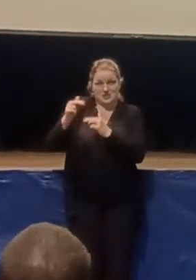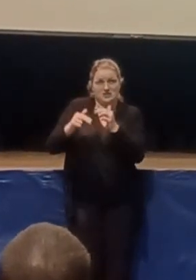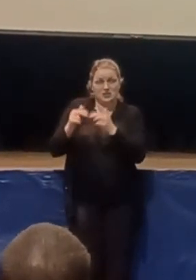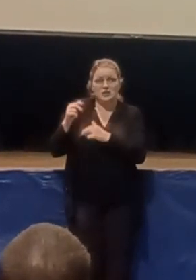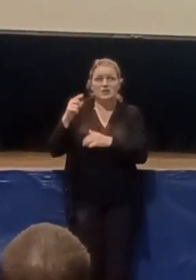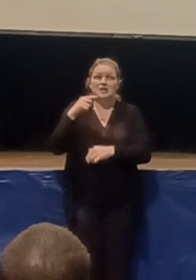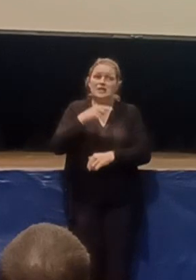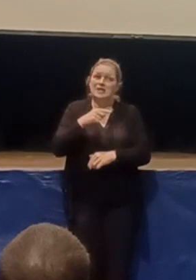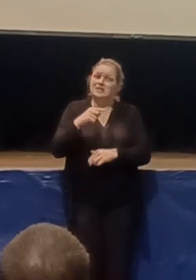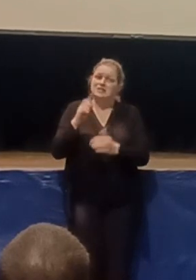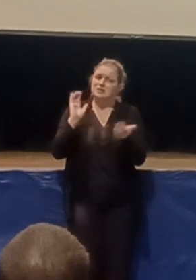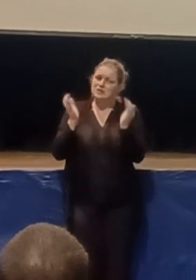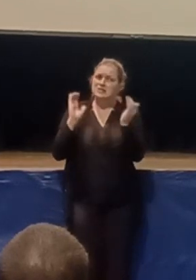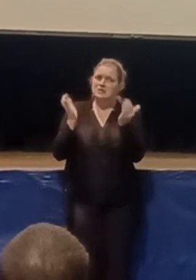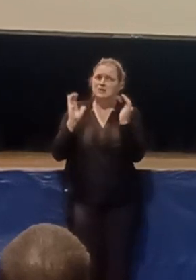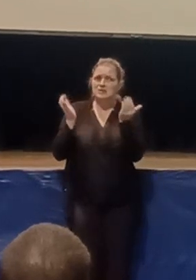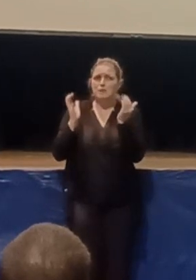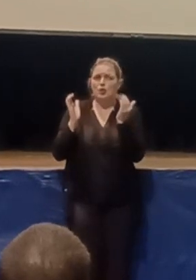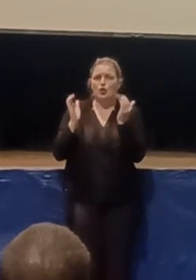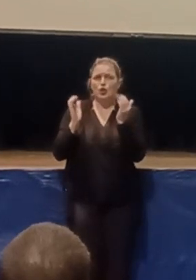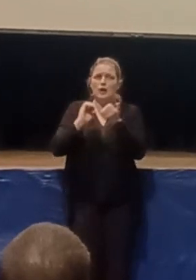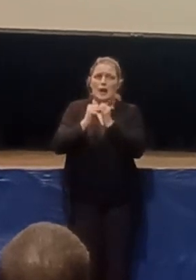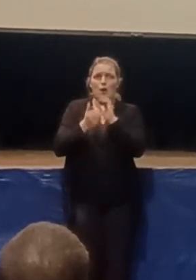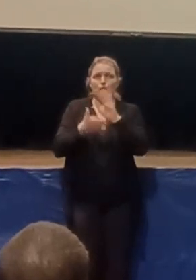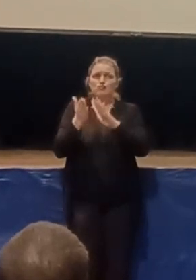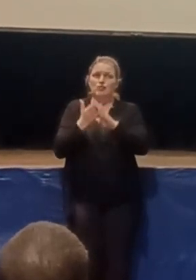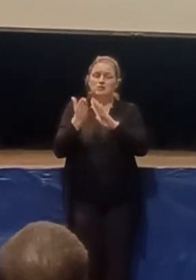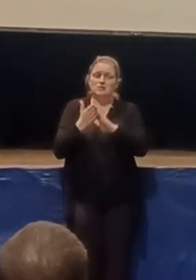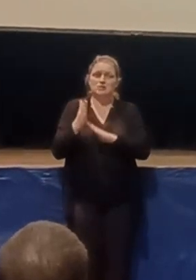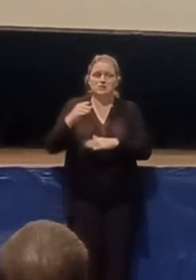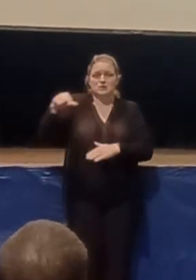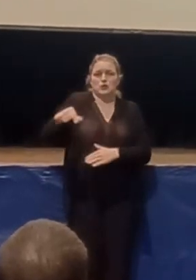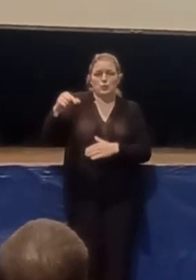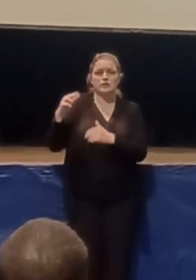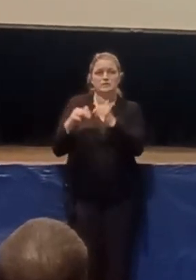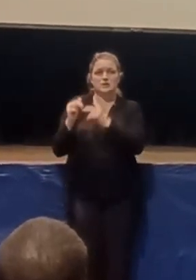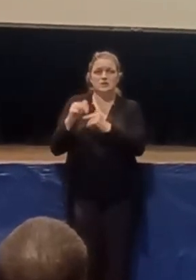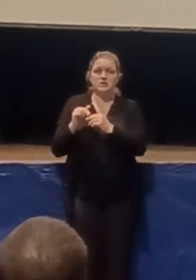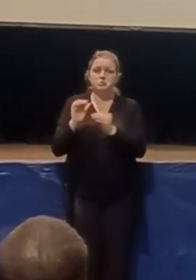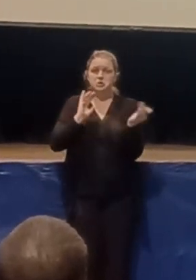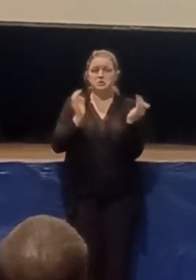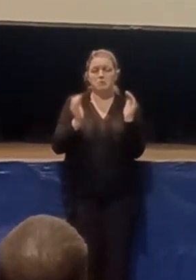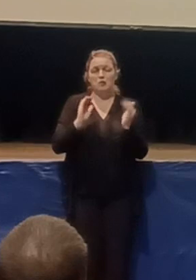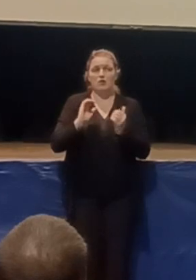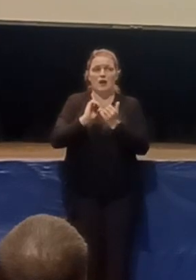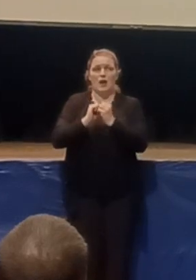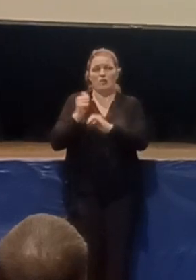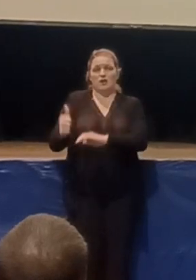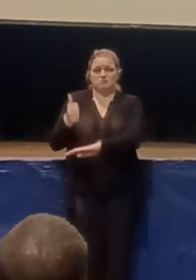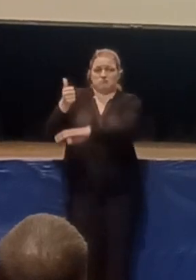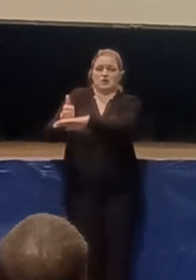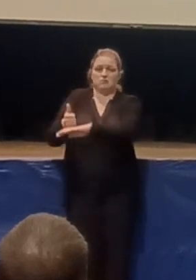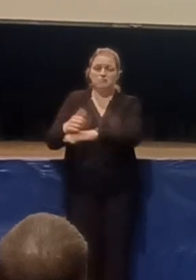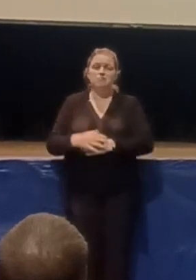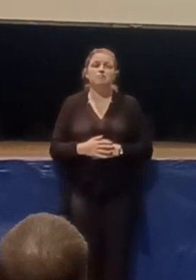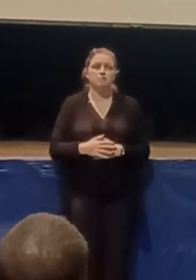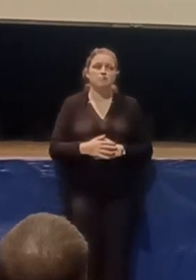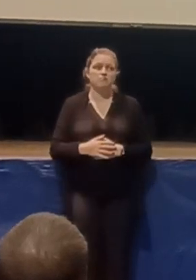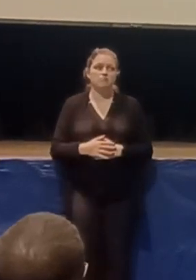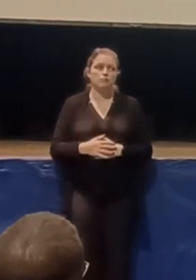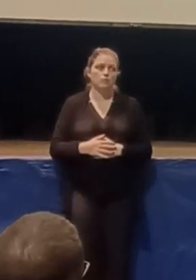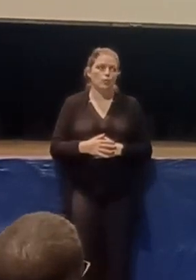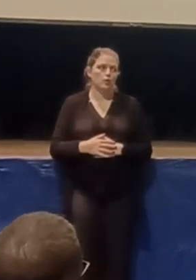efficient, quite similar in its circulation to how our Quincy facility is set up, which was